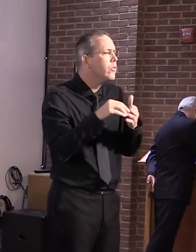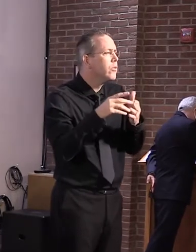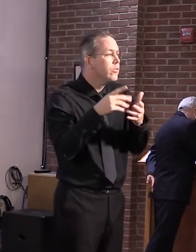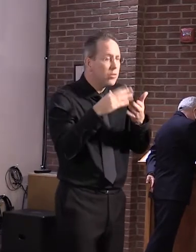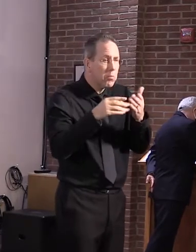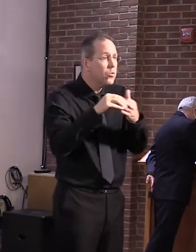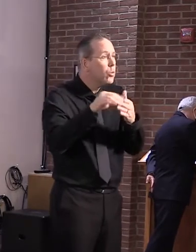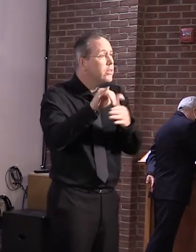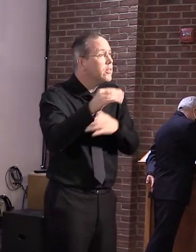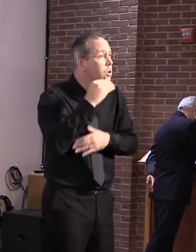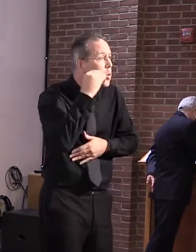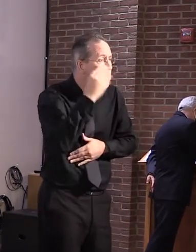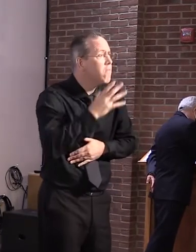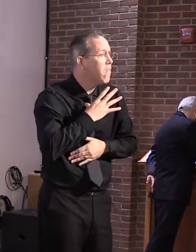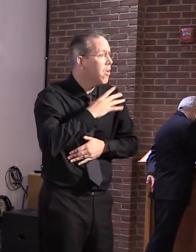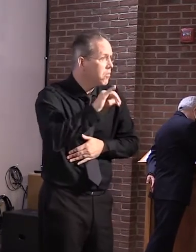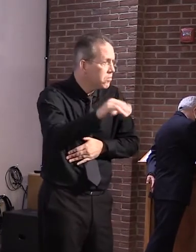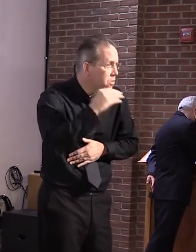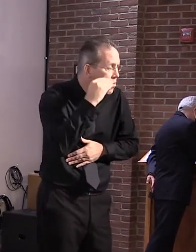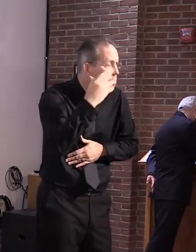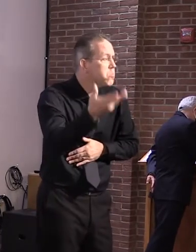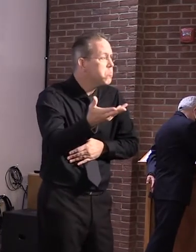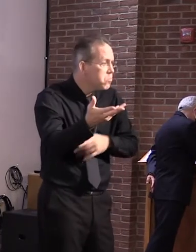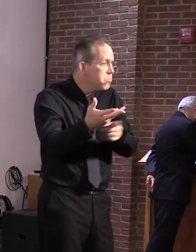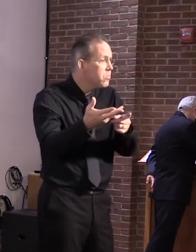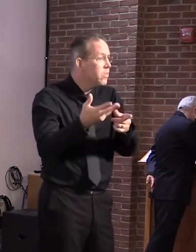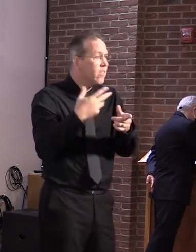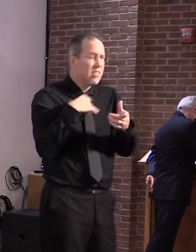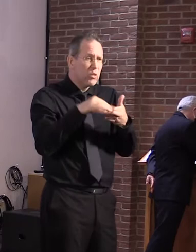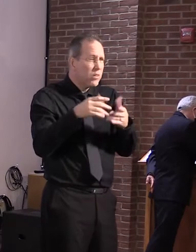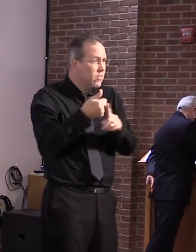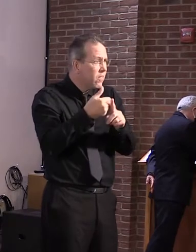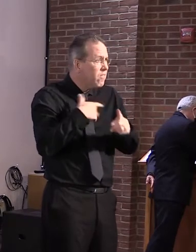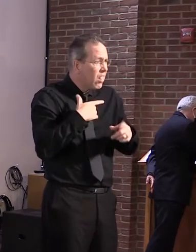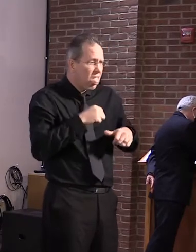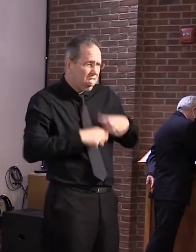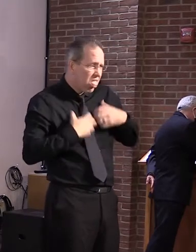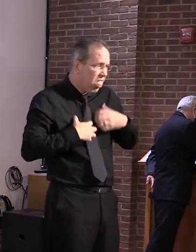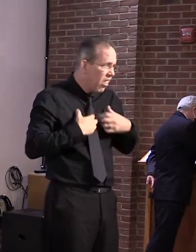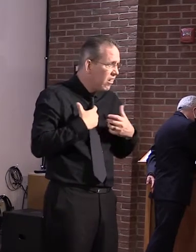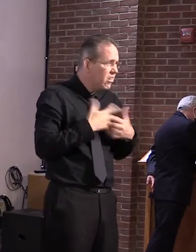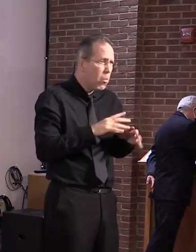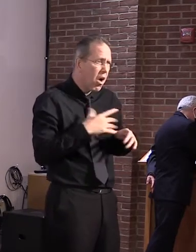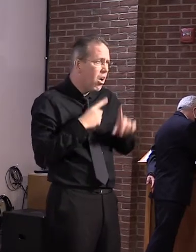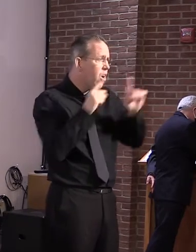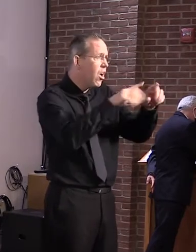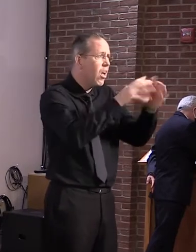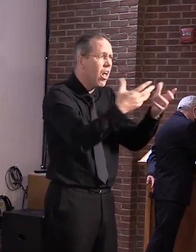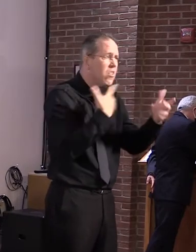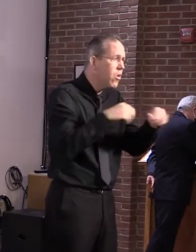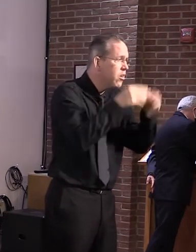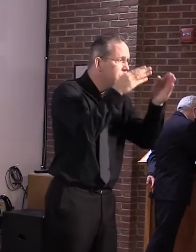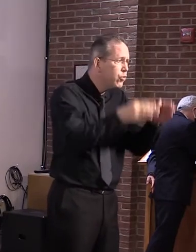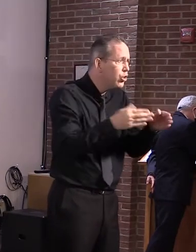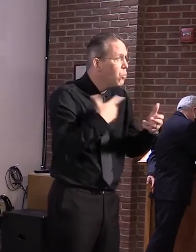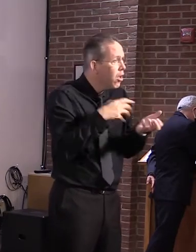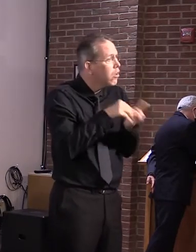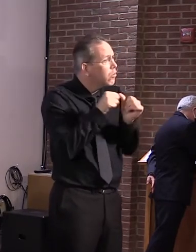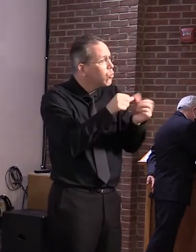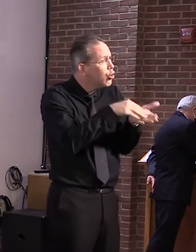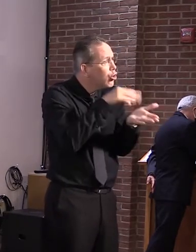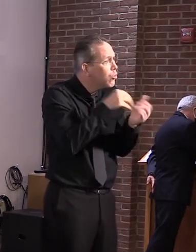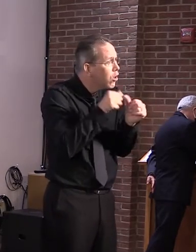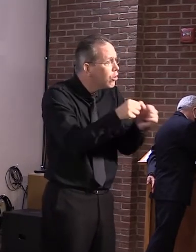are concerned about coming back to campus are able to stay away and still get a good quality